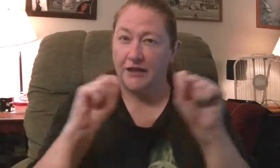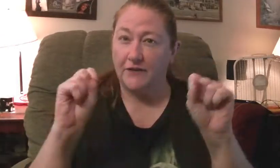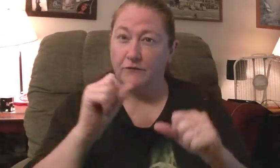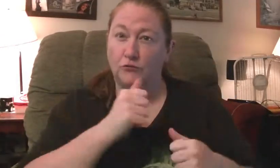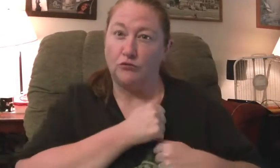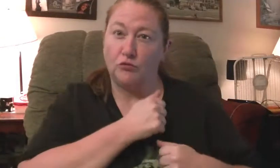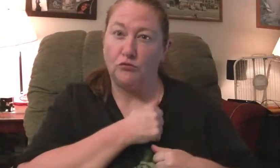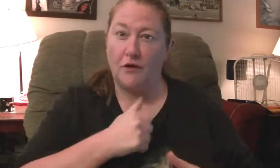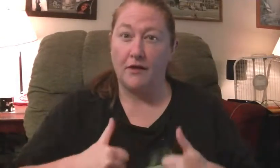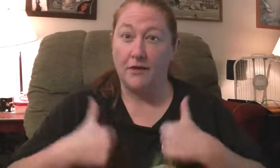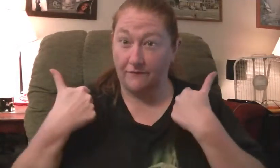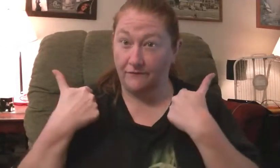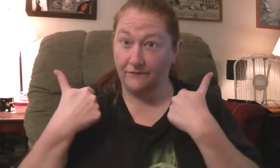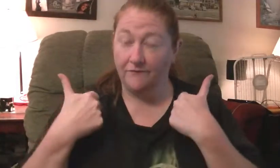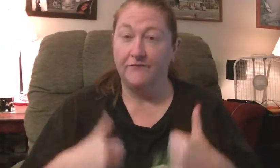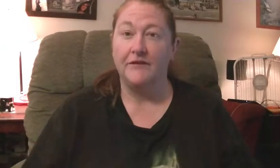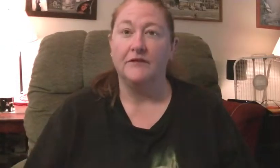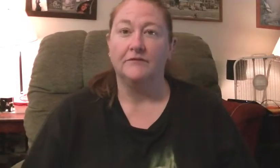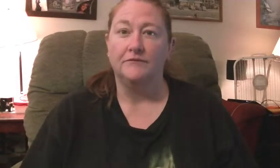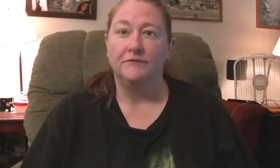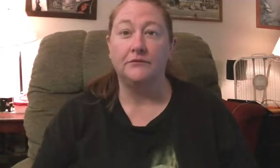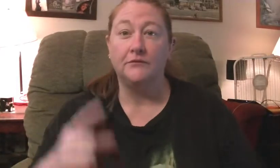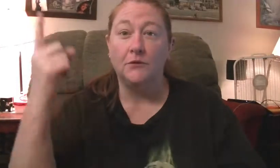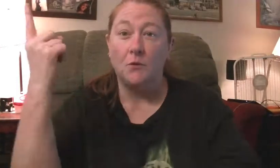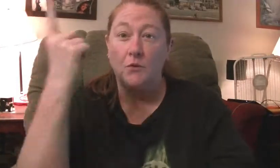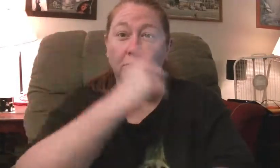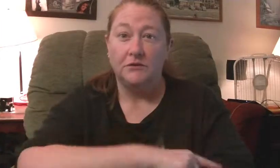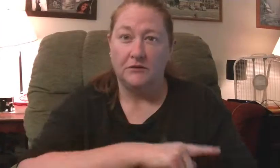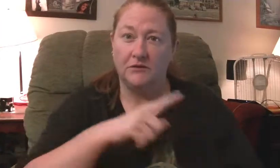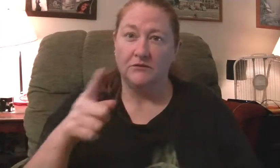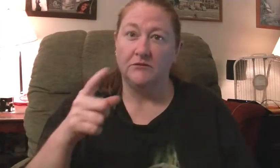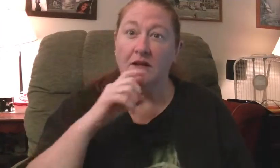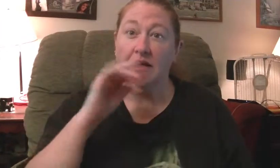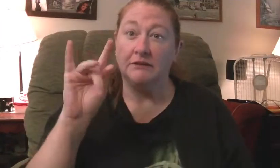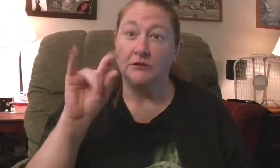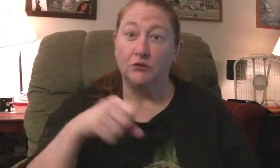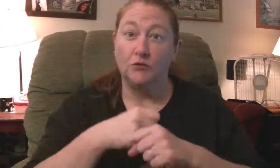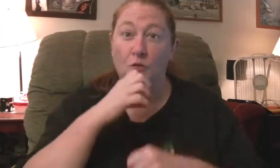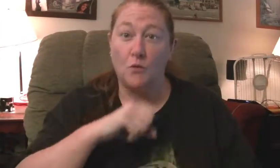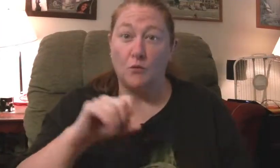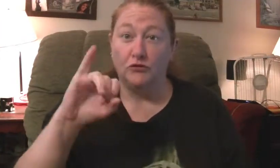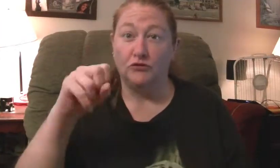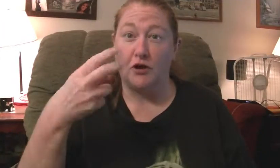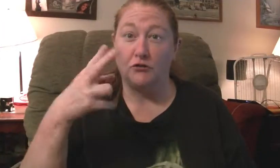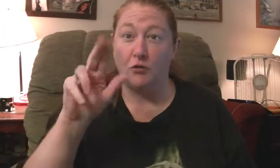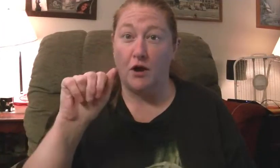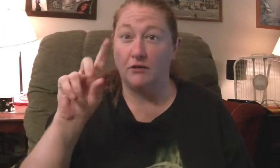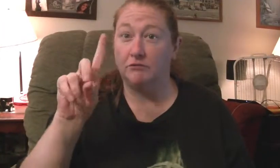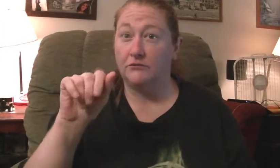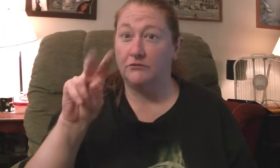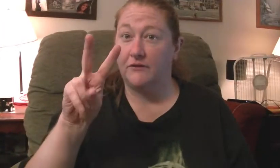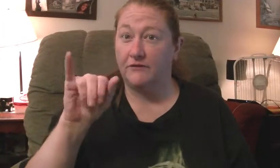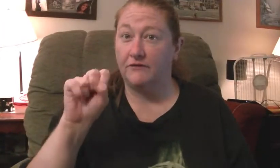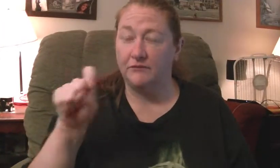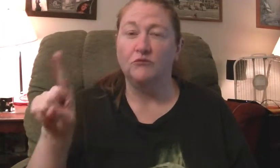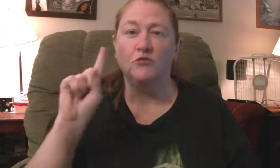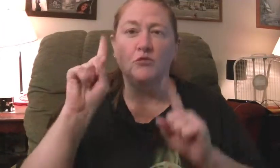It's almost 5 anos It was time I can't